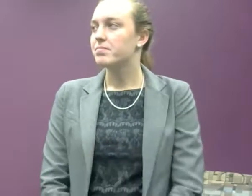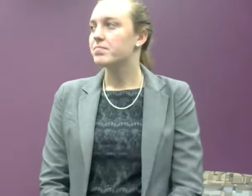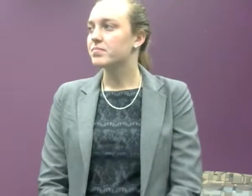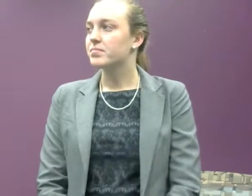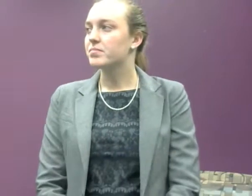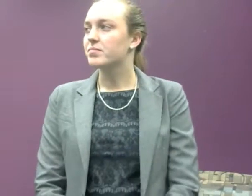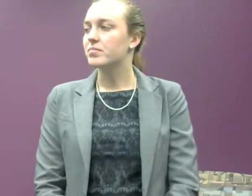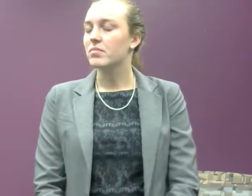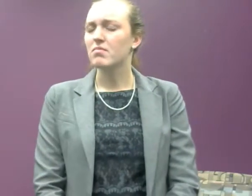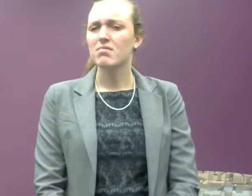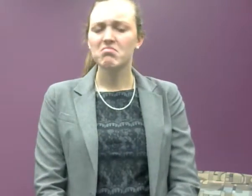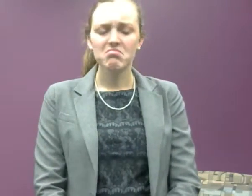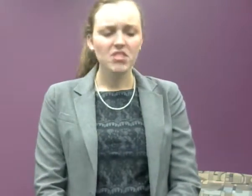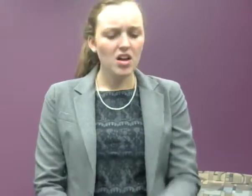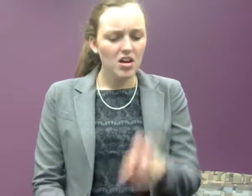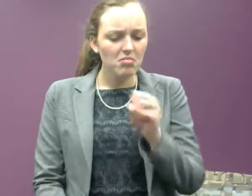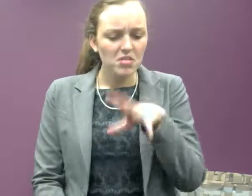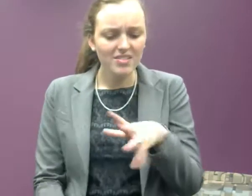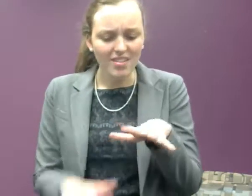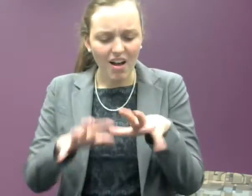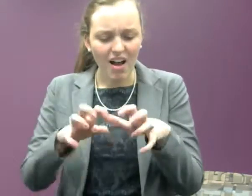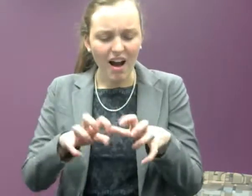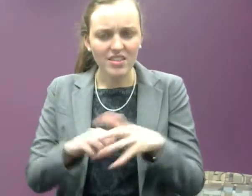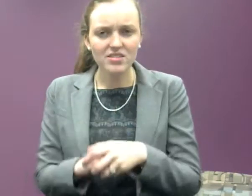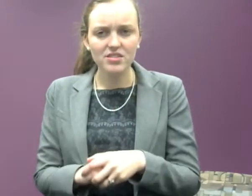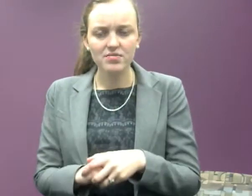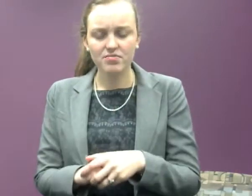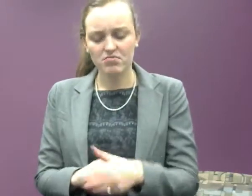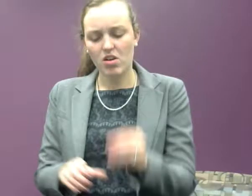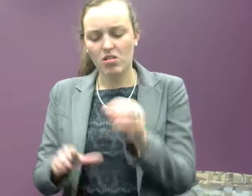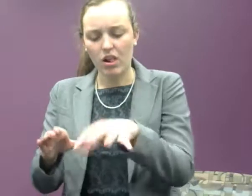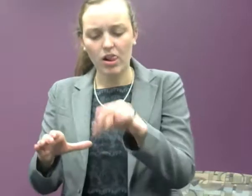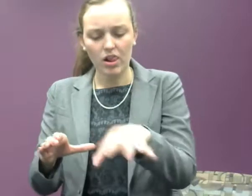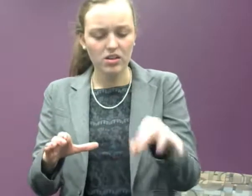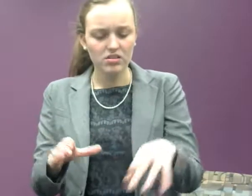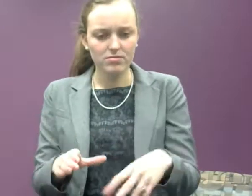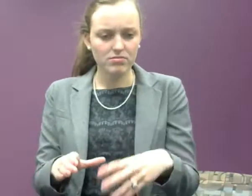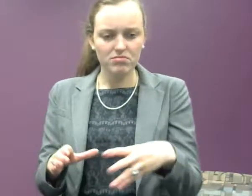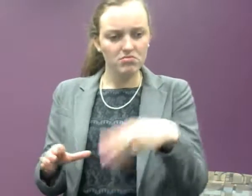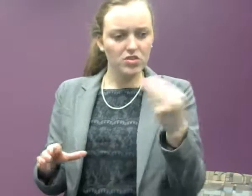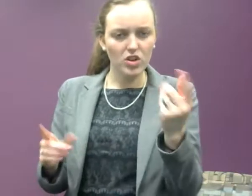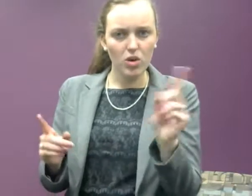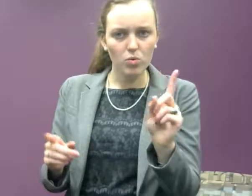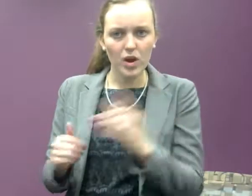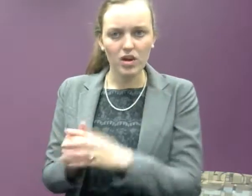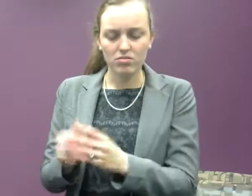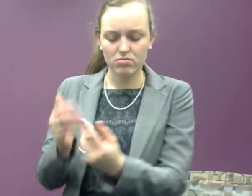I put ice cubes in there. Where will they go? Will they sink to the bottom, or will they float?